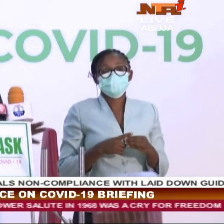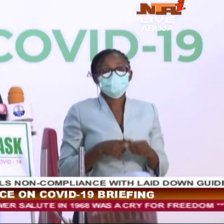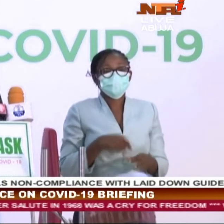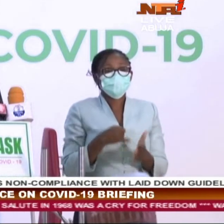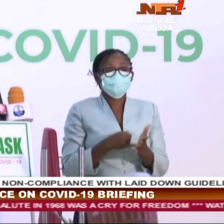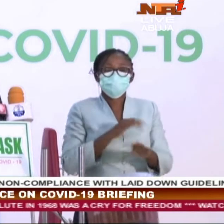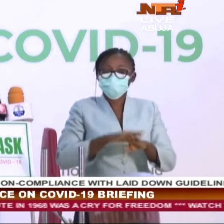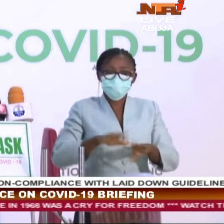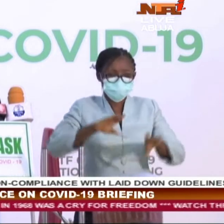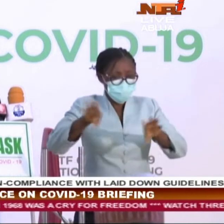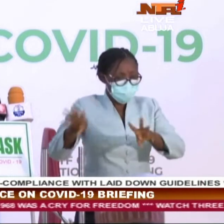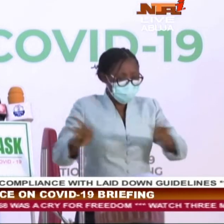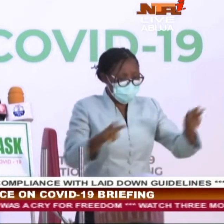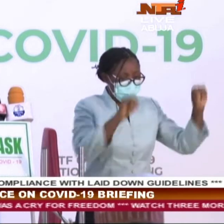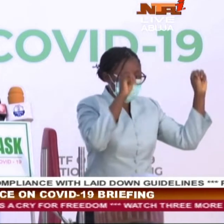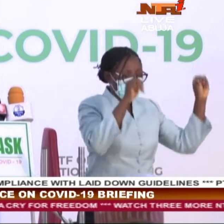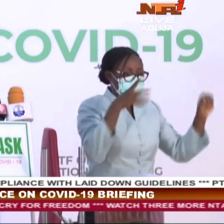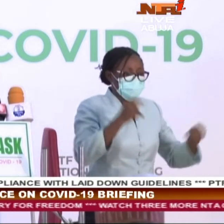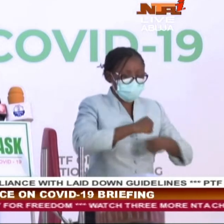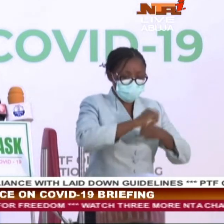It doesn't go on its own.